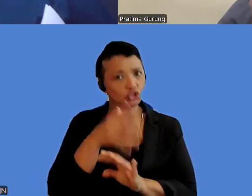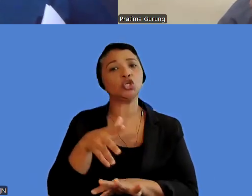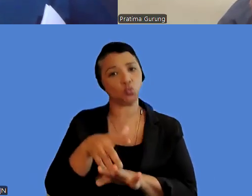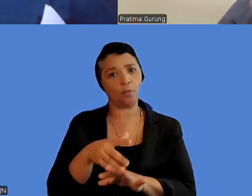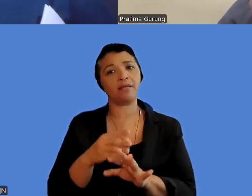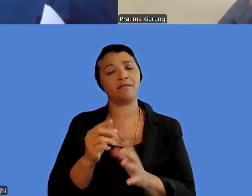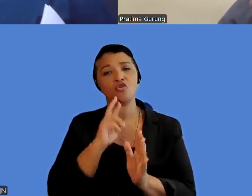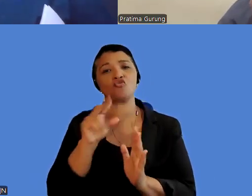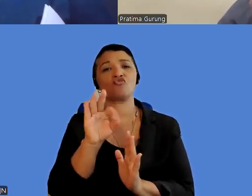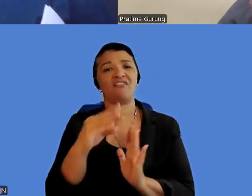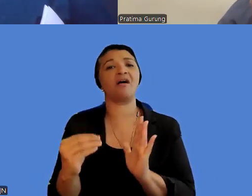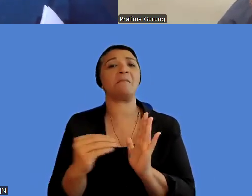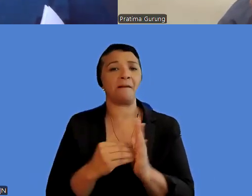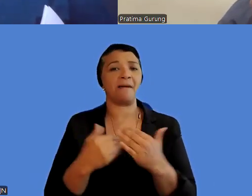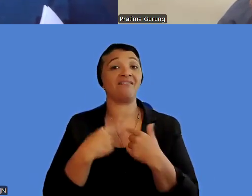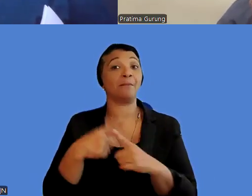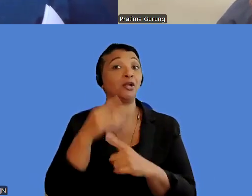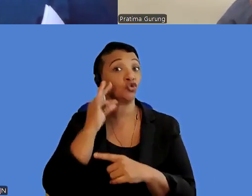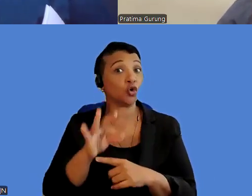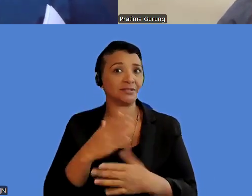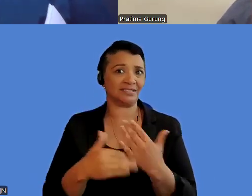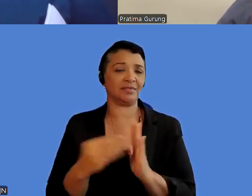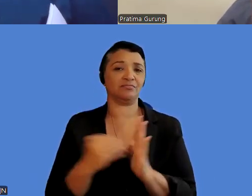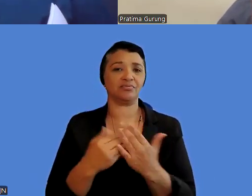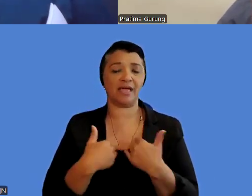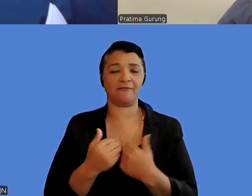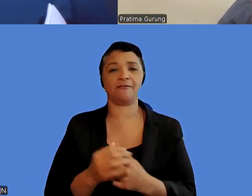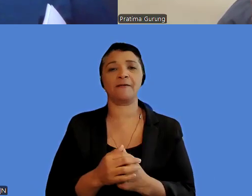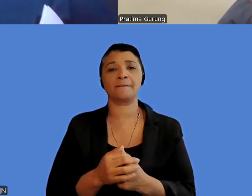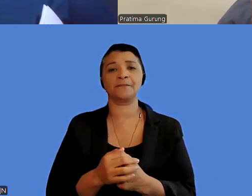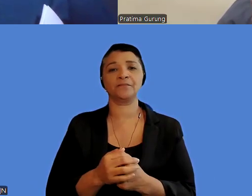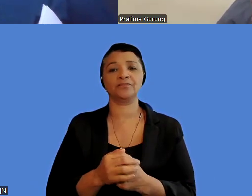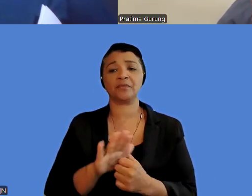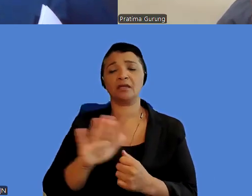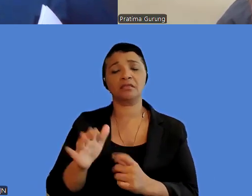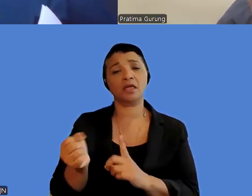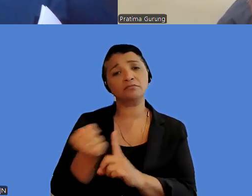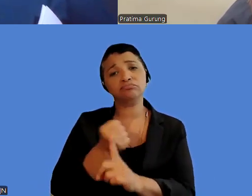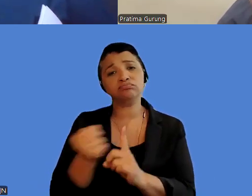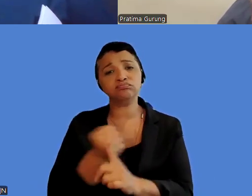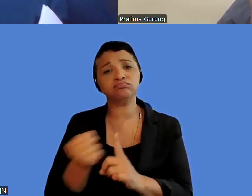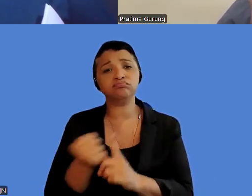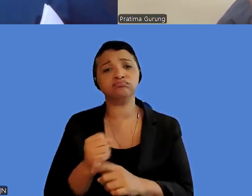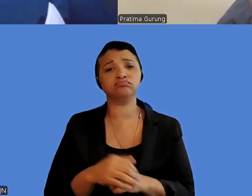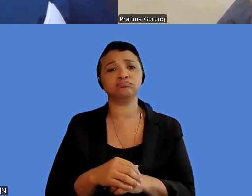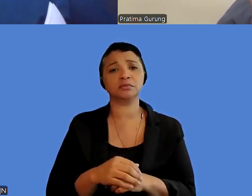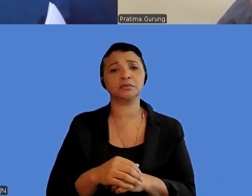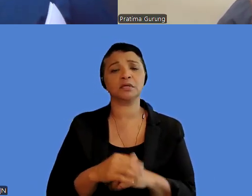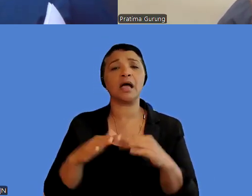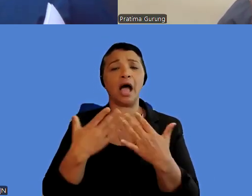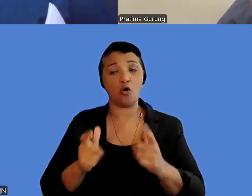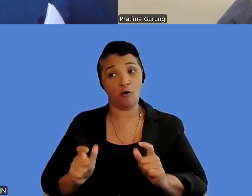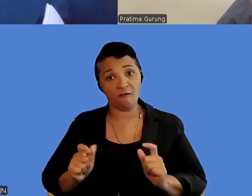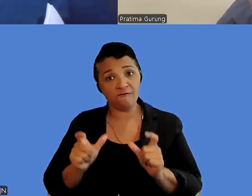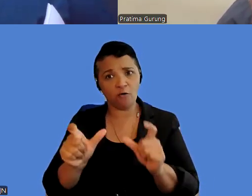women and girls with disabilities. The experience of violence, the experience of forced